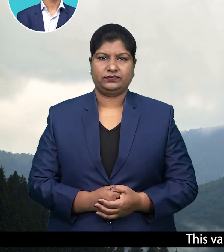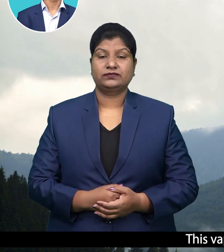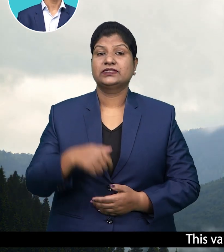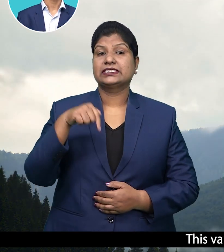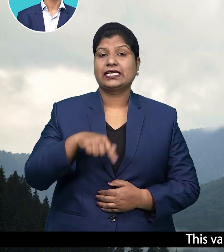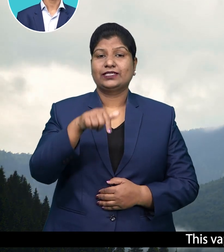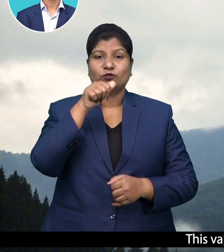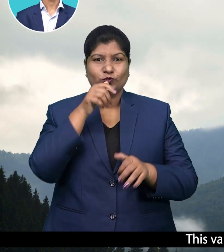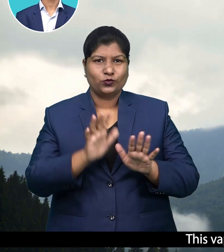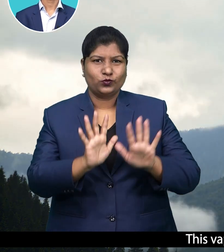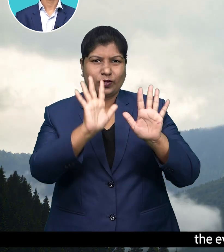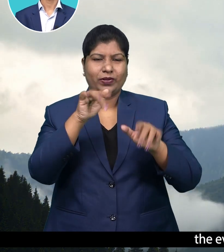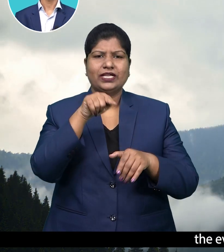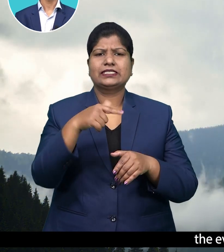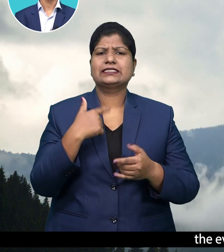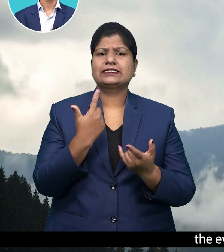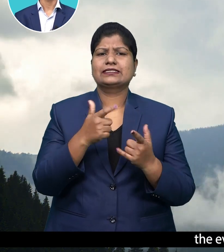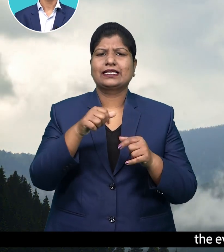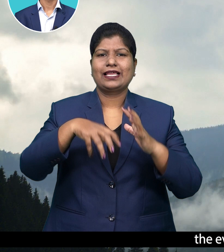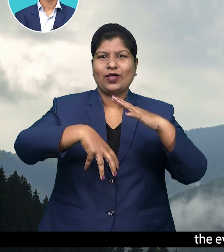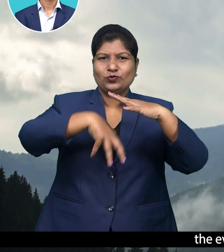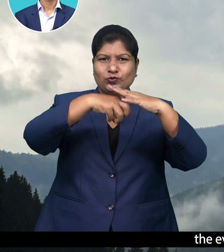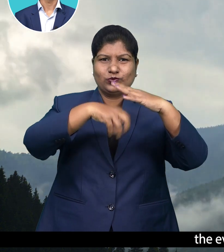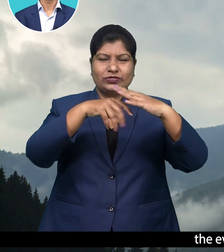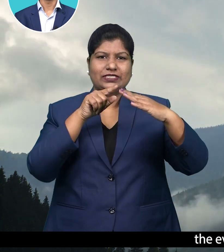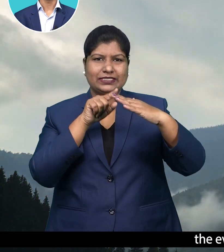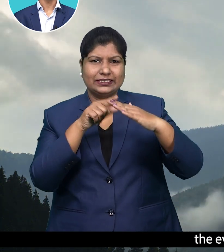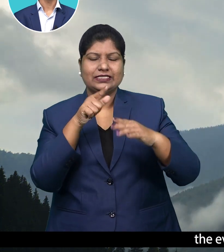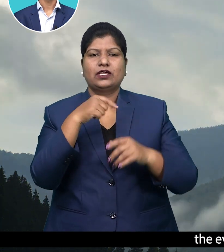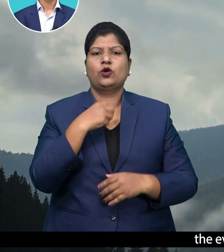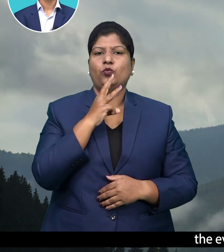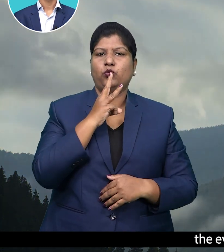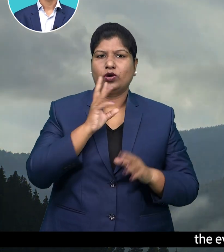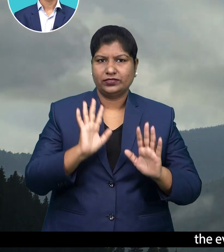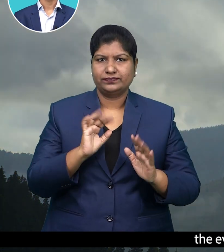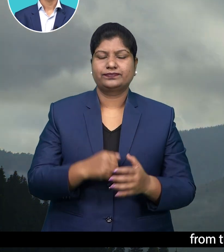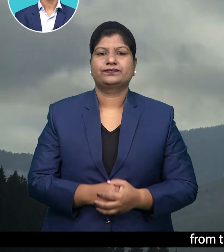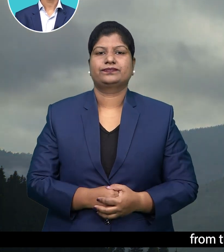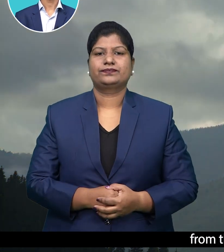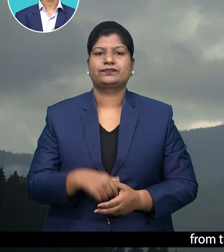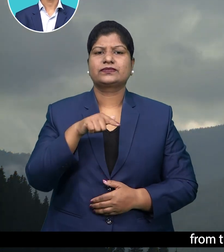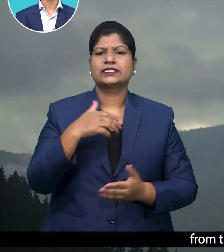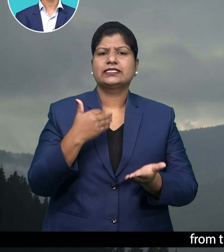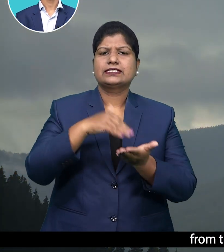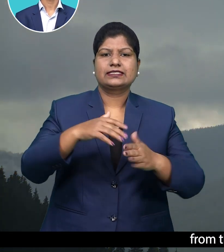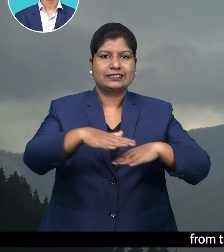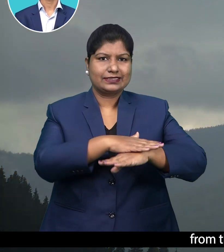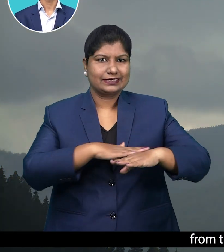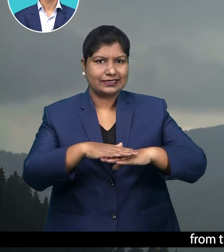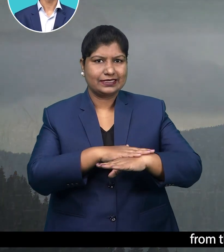This vapor may come from the evaporation of water from the surfaces